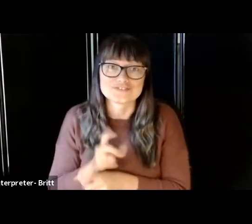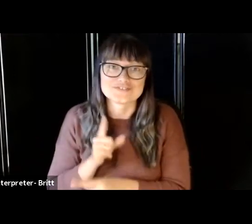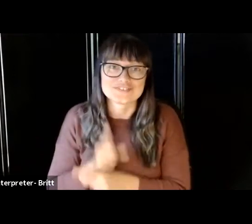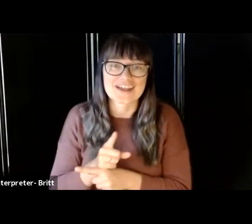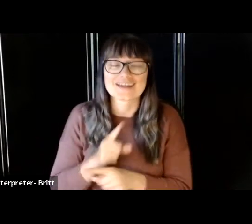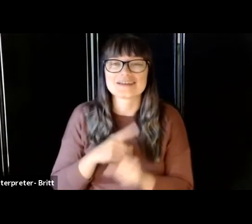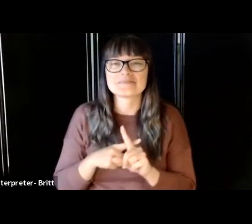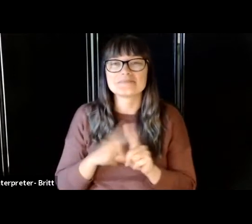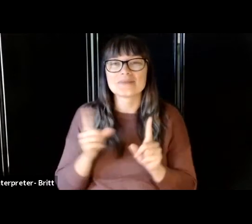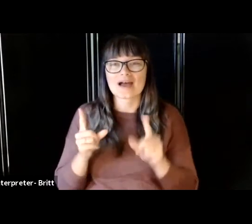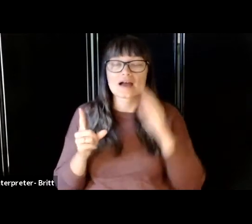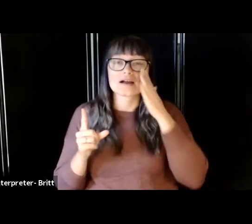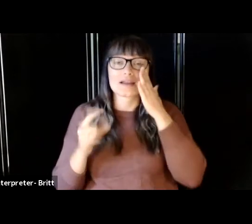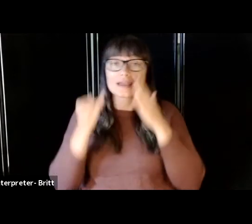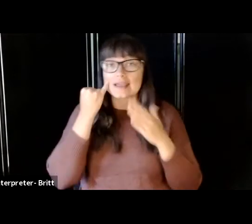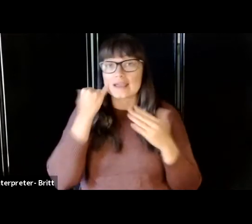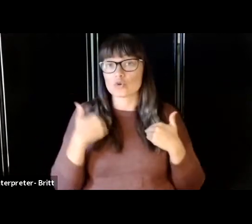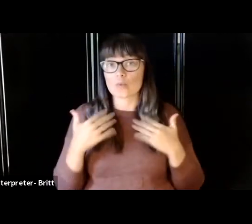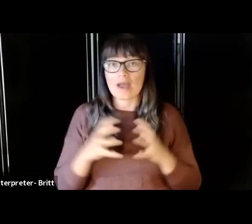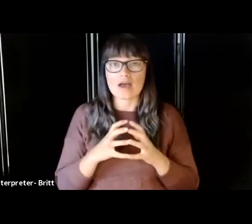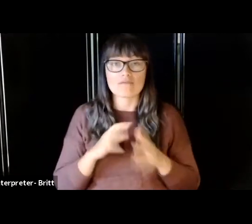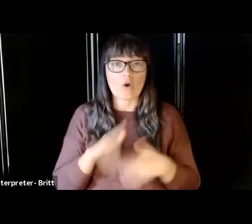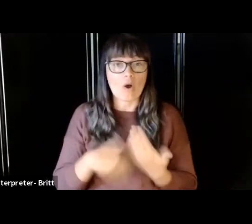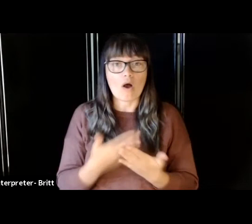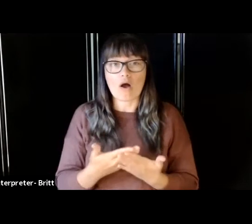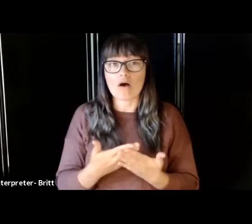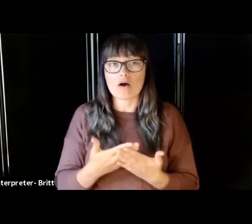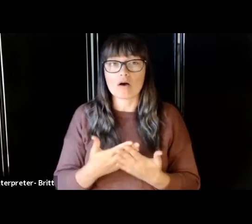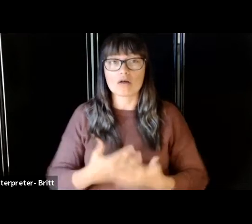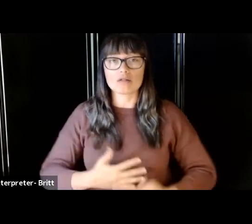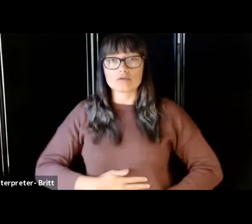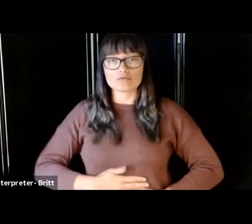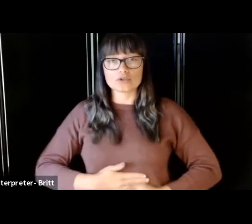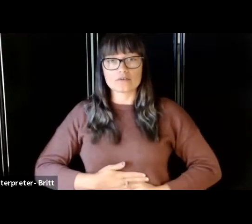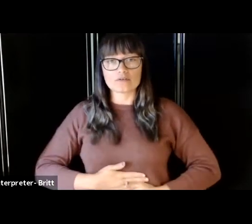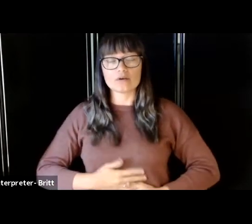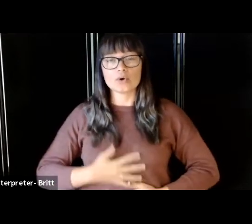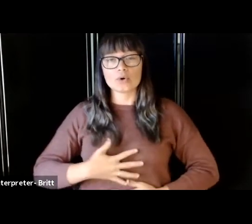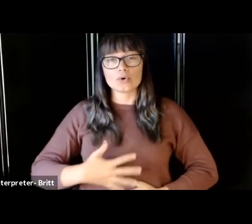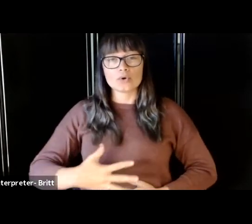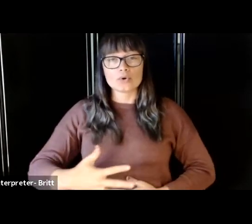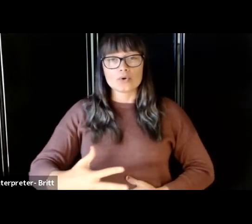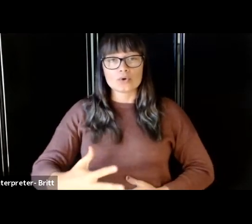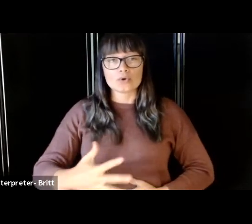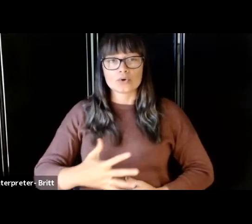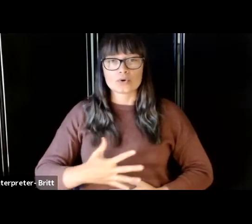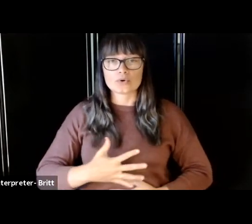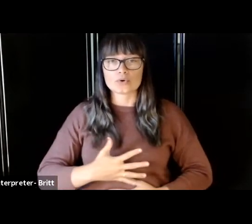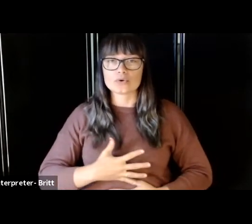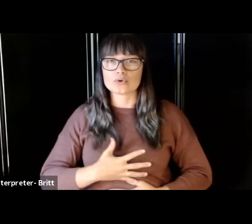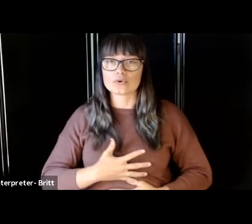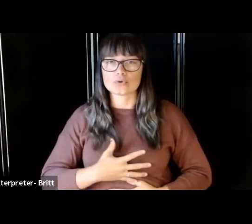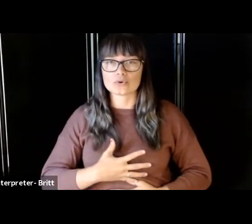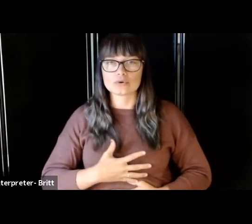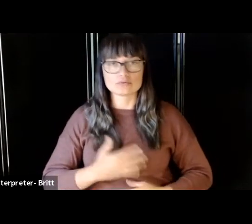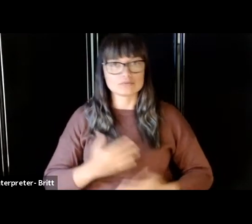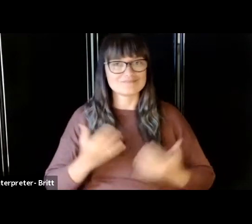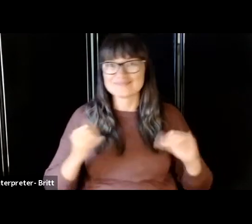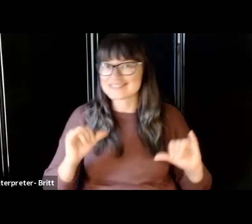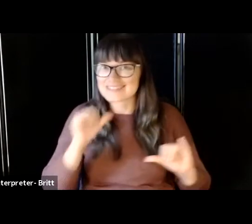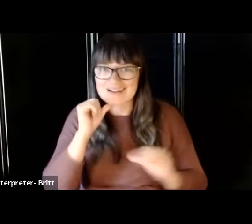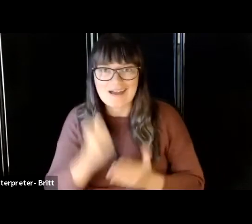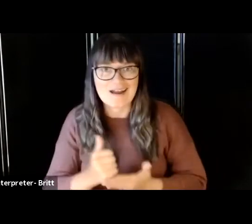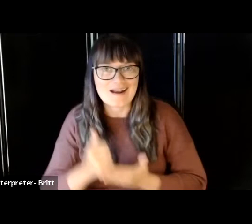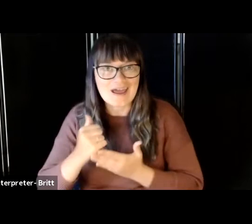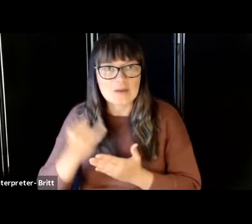is that if you have all the greatest breathing from your diaphragm in the world, it's not going to help you if you don't understand that there